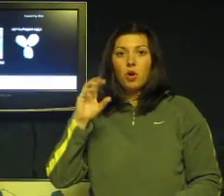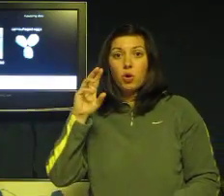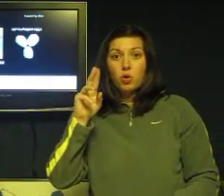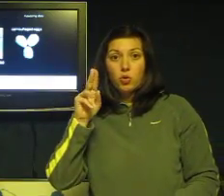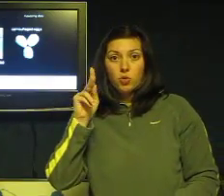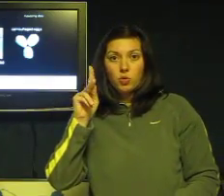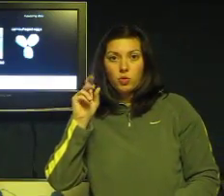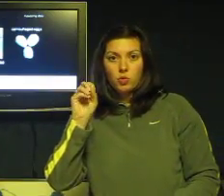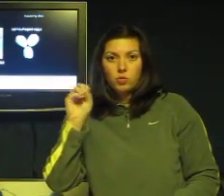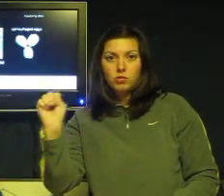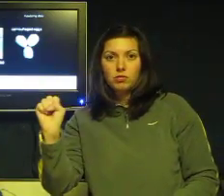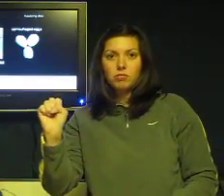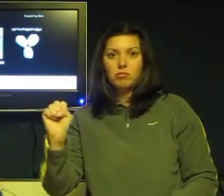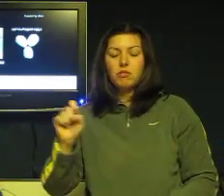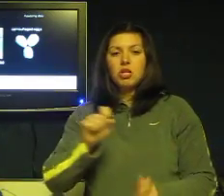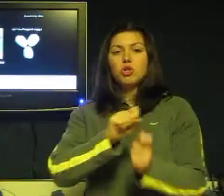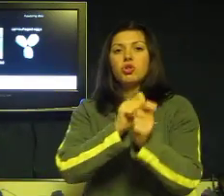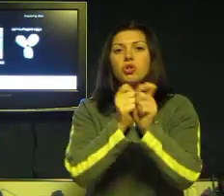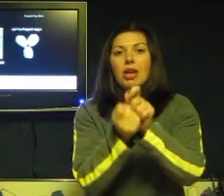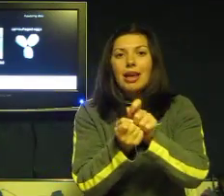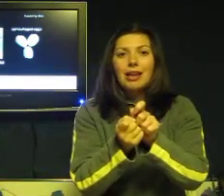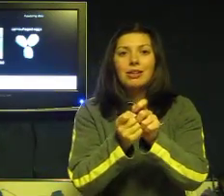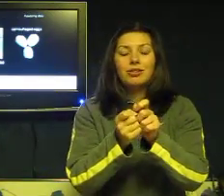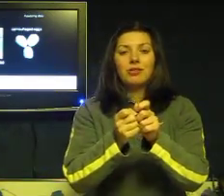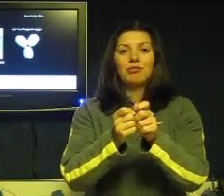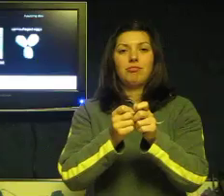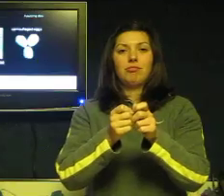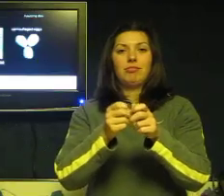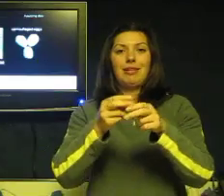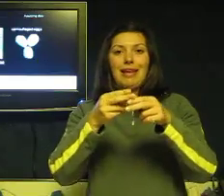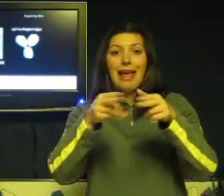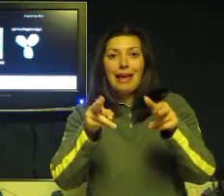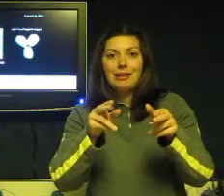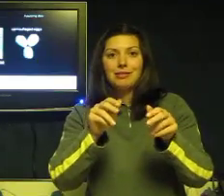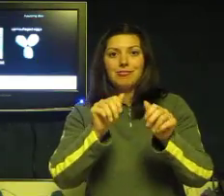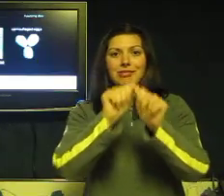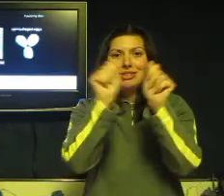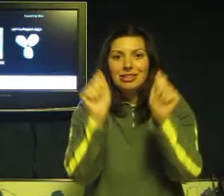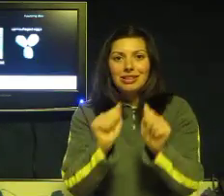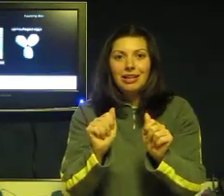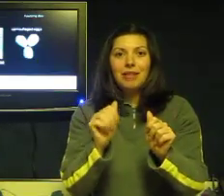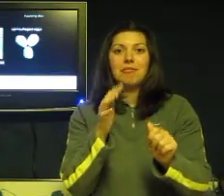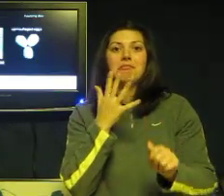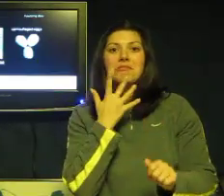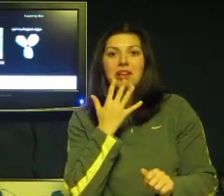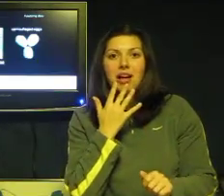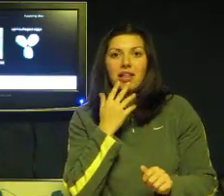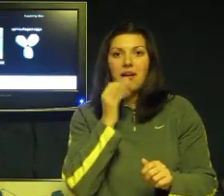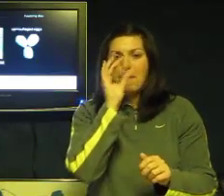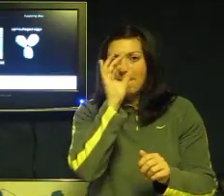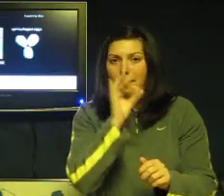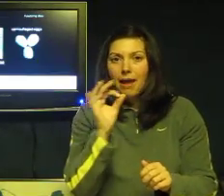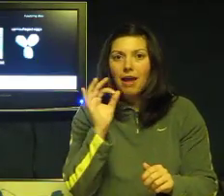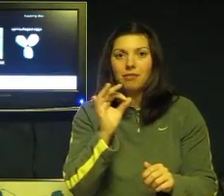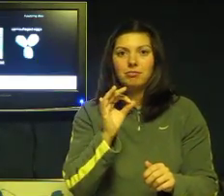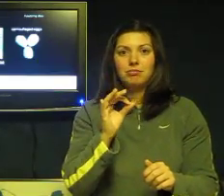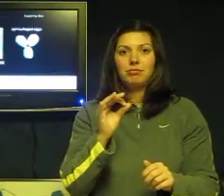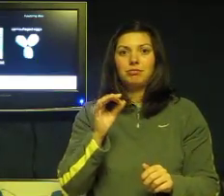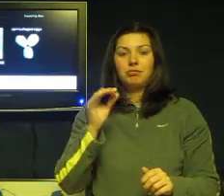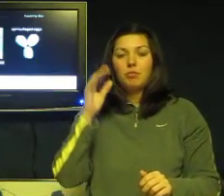both the shape, the color, and the pattern of their eggs to match those of the host bird in order to be camouflaged in that host bird's nest.